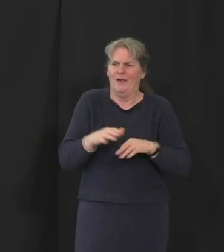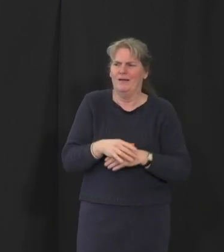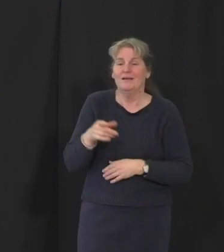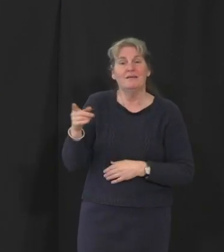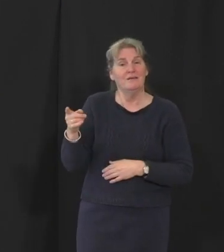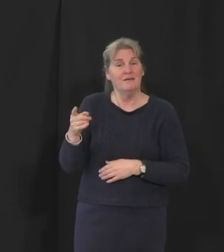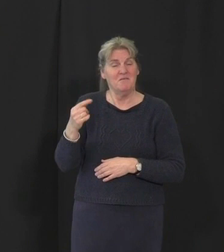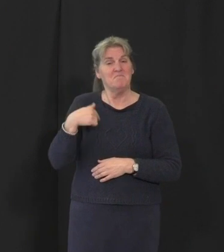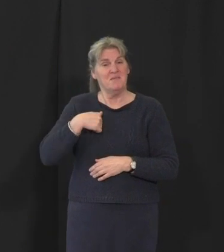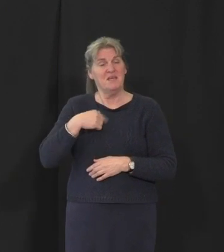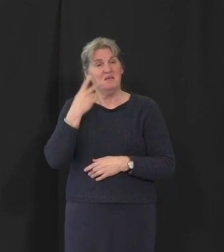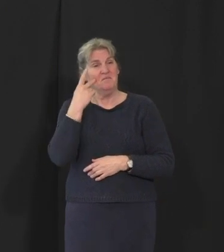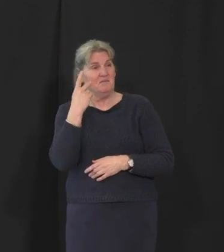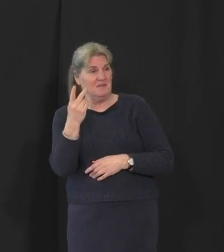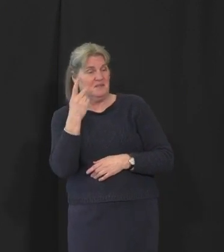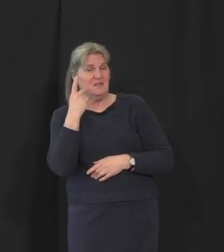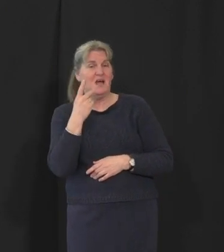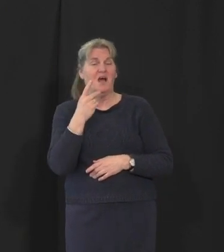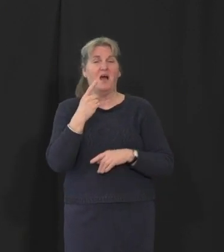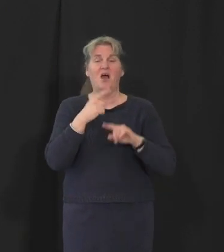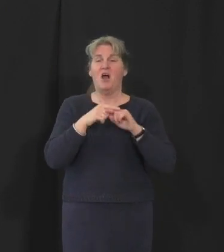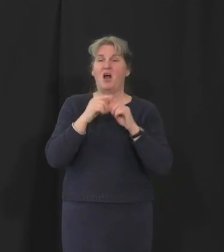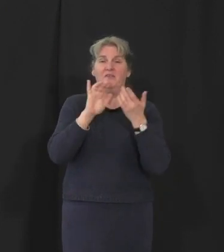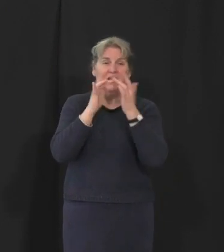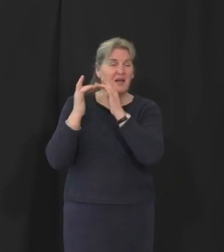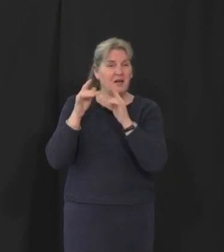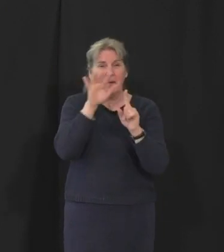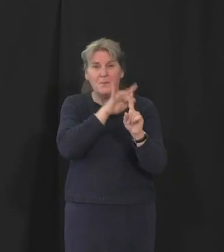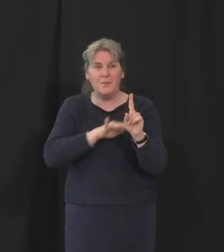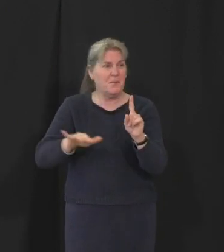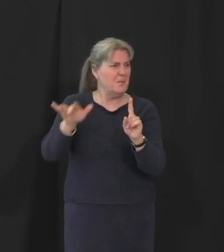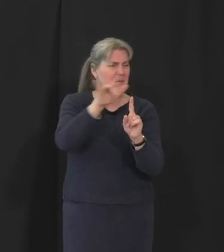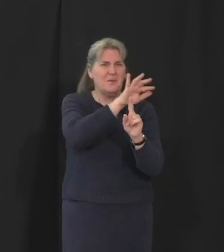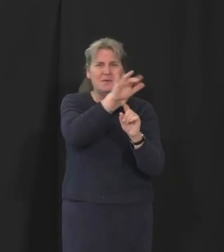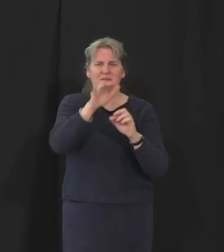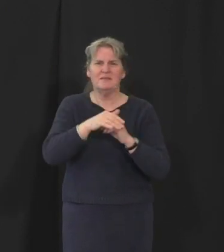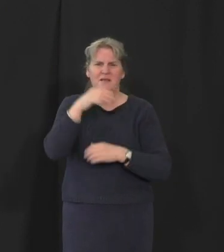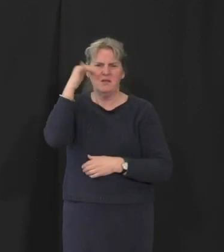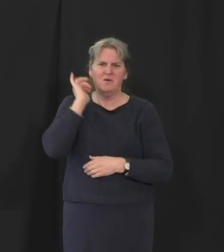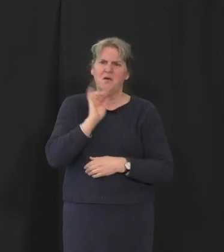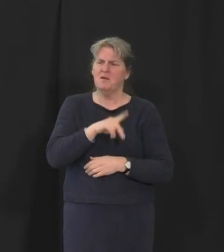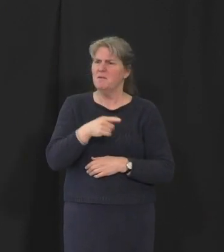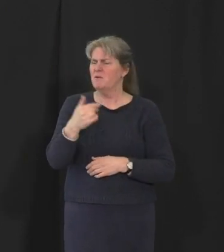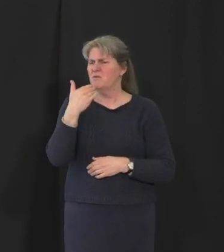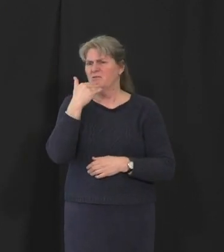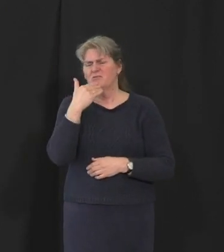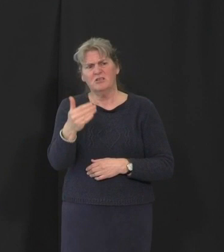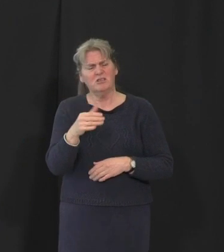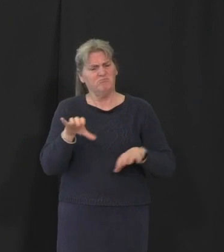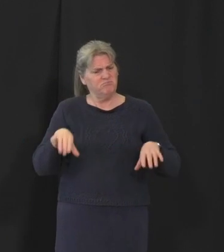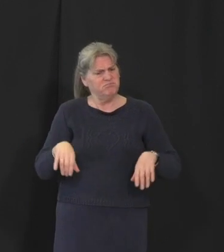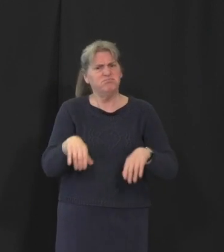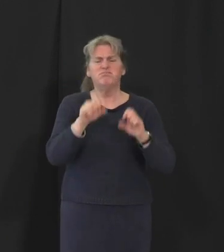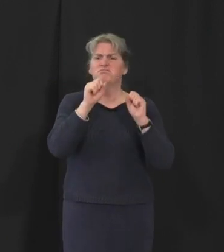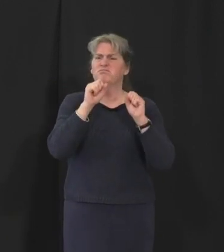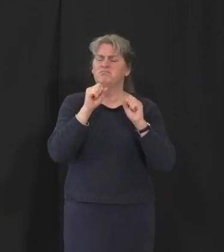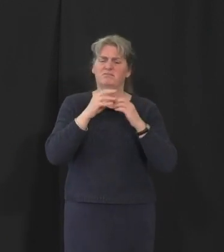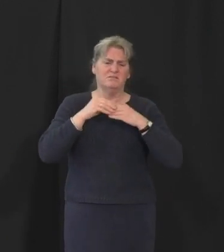that what I've been seeing on social media is, my goodness, Yukoners are resilient and